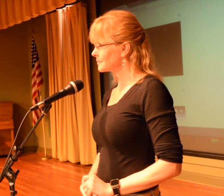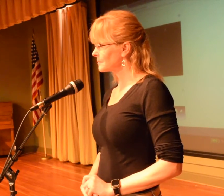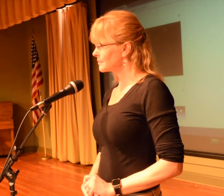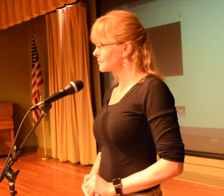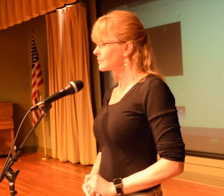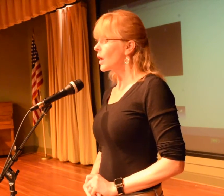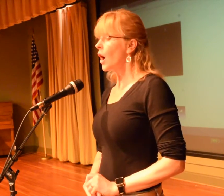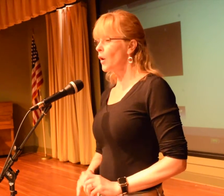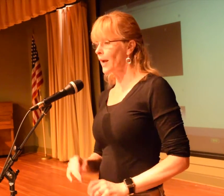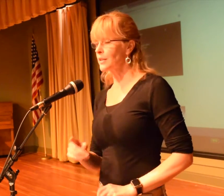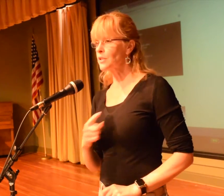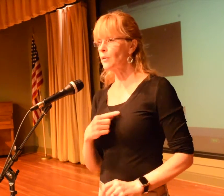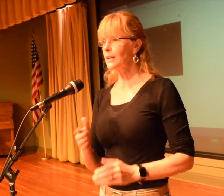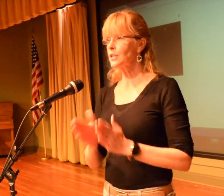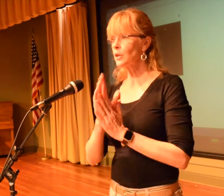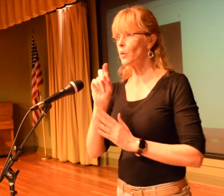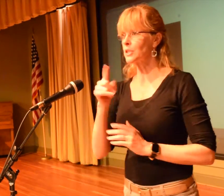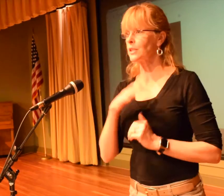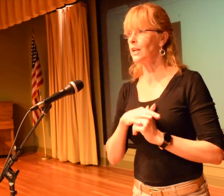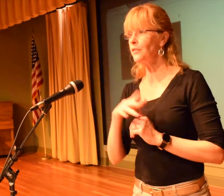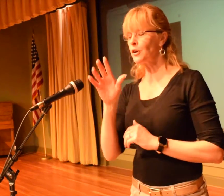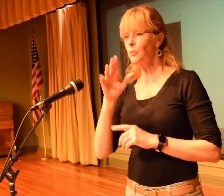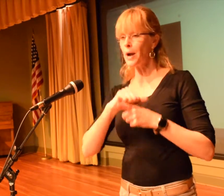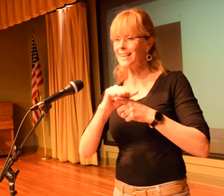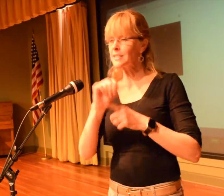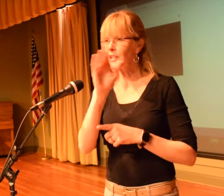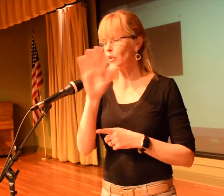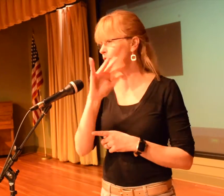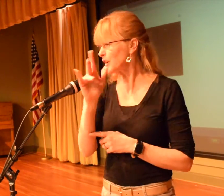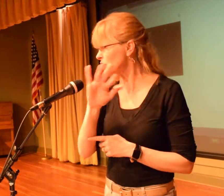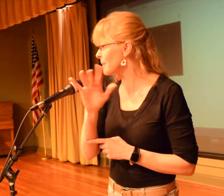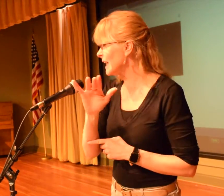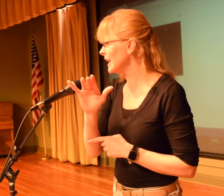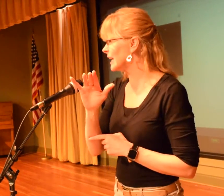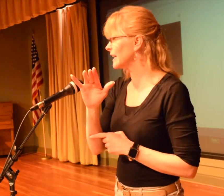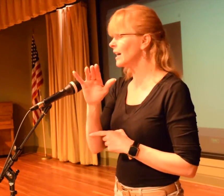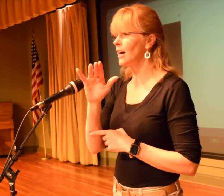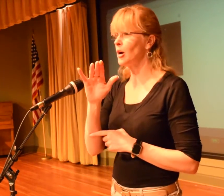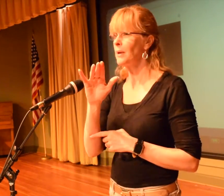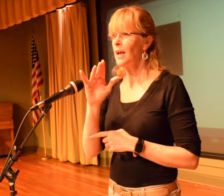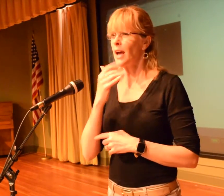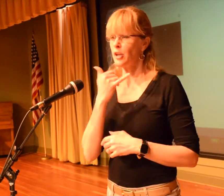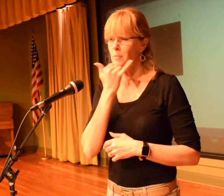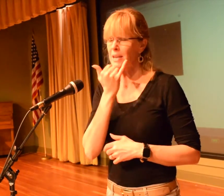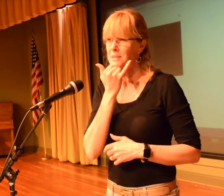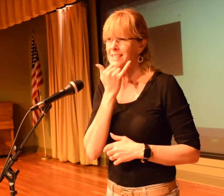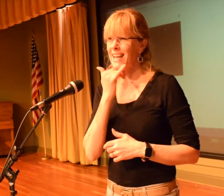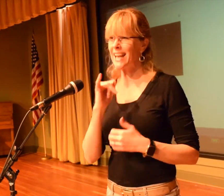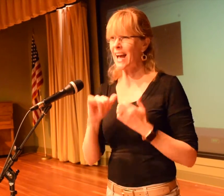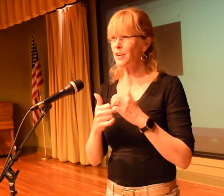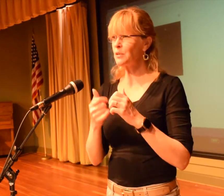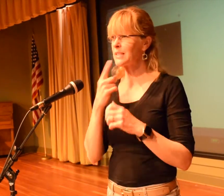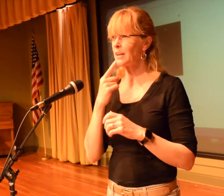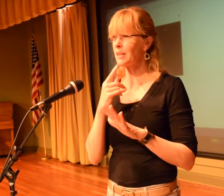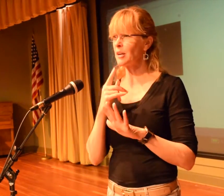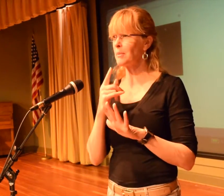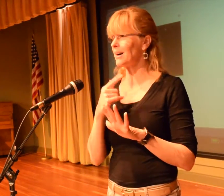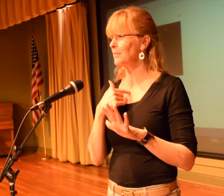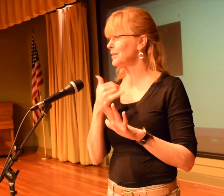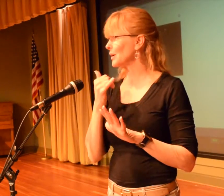need to start over? Okay, so that's a good question. If you're practicing your finger spelling and you make a mistake, how do you tell them, you know,